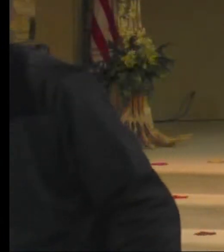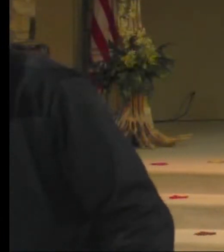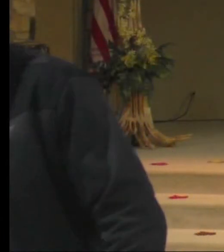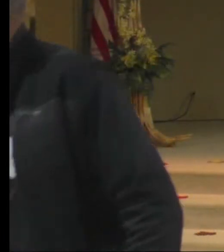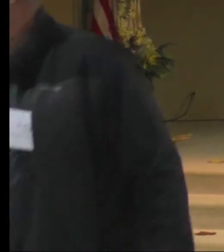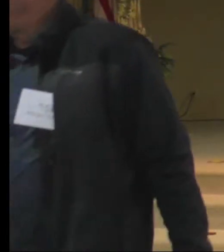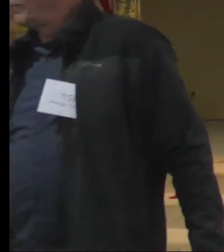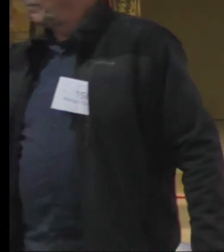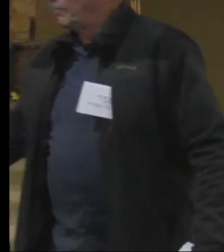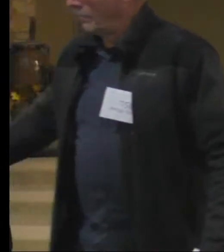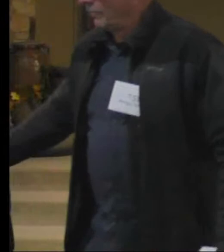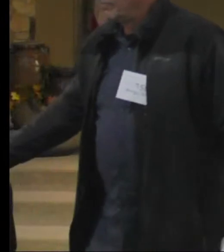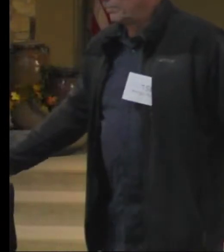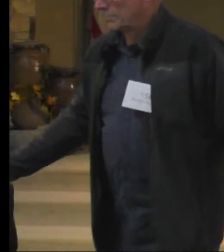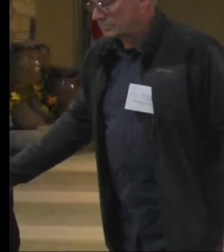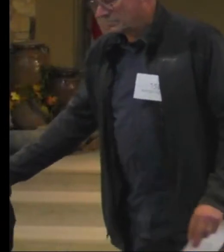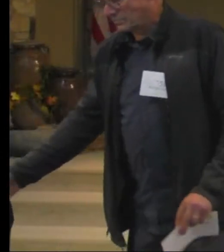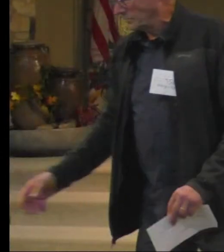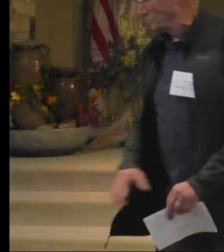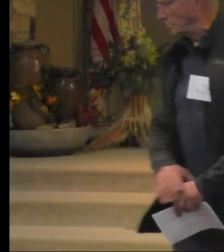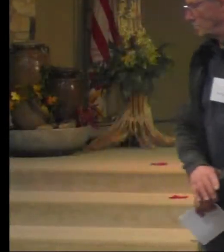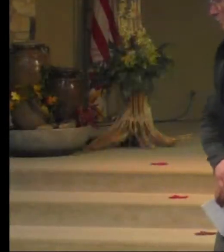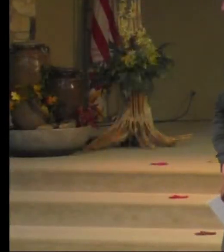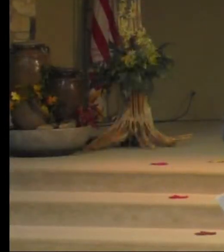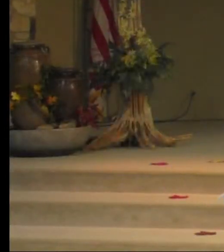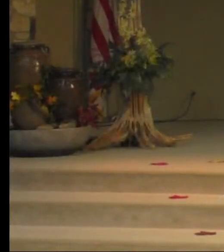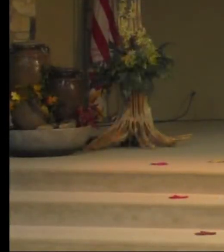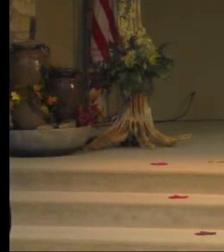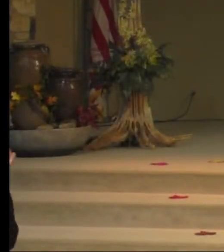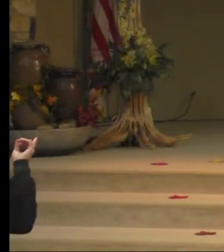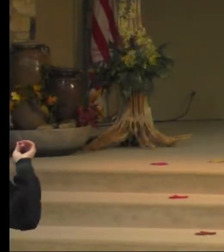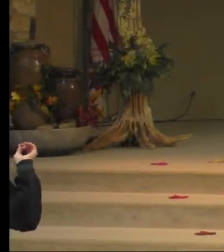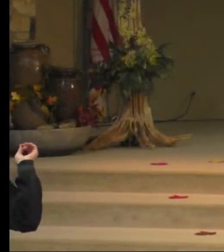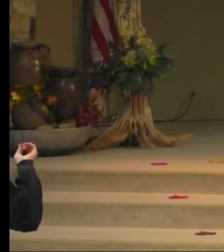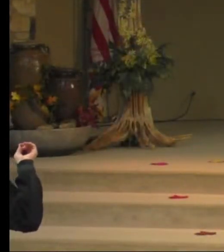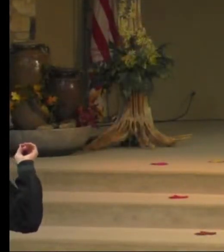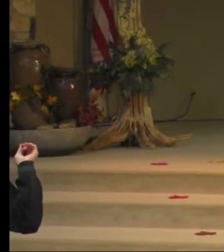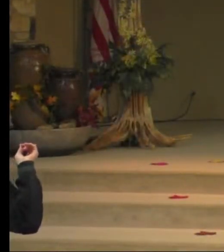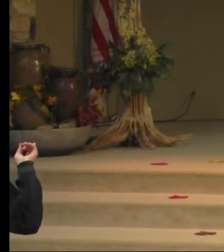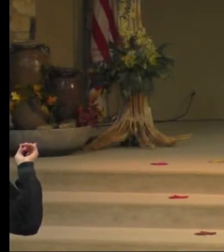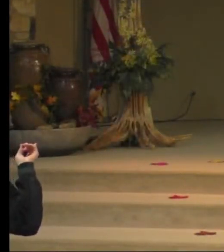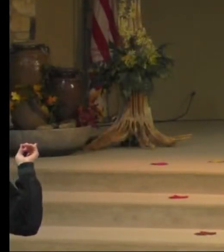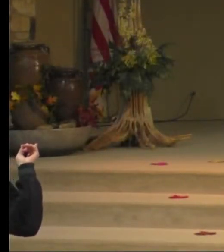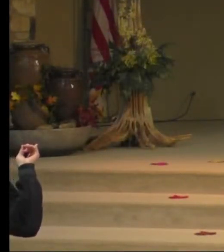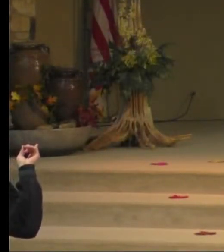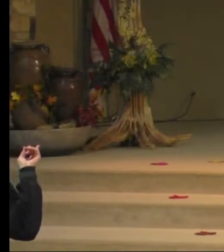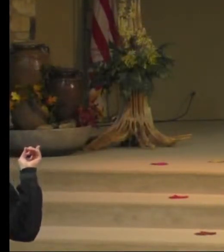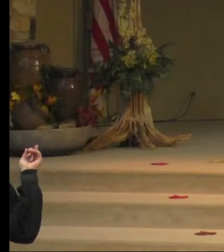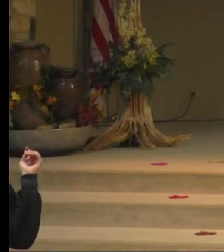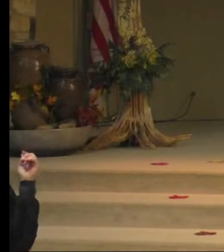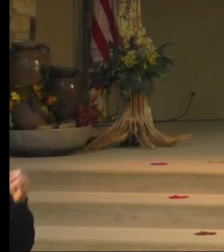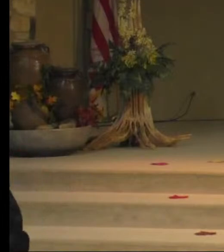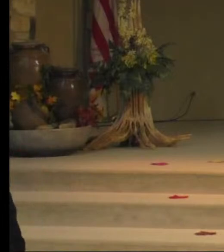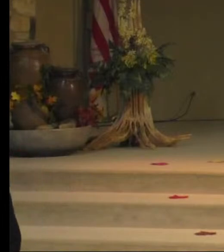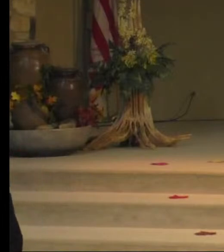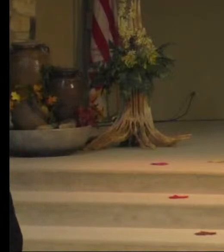Yeah. And I'm interpreting now. He said, yes, like I mentioned before, there's like over 400 different sign languages in the